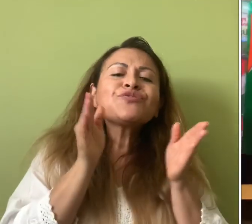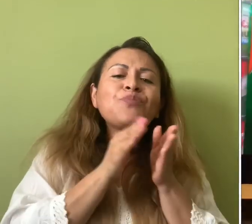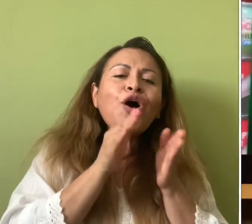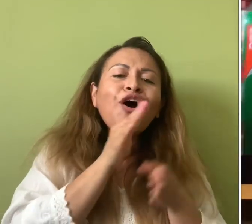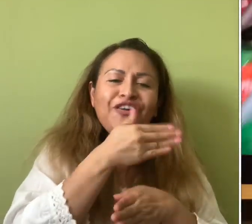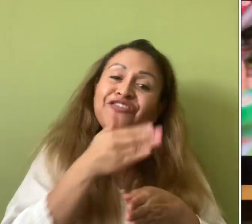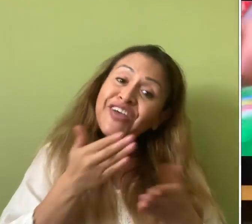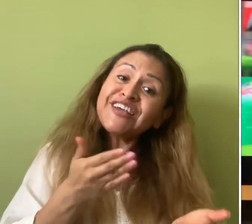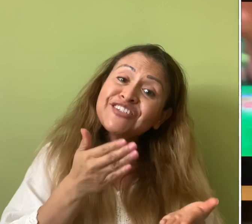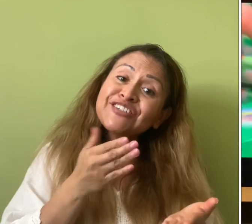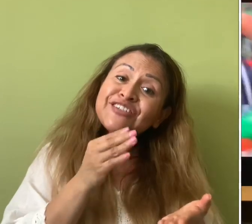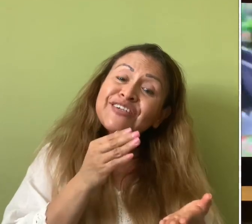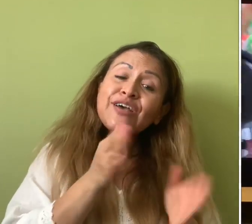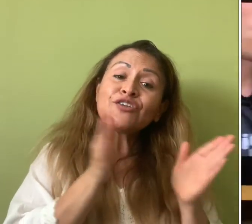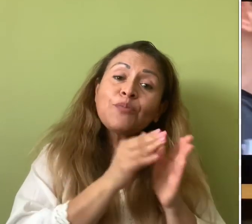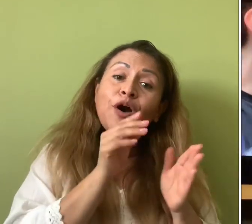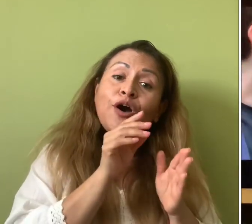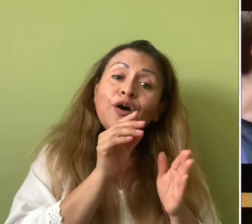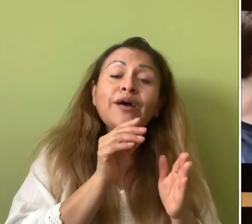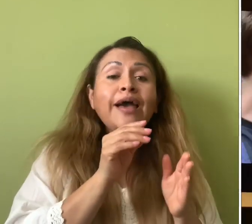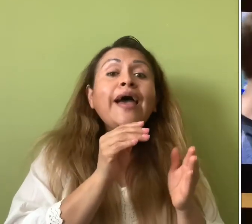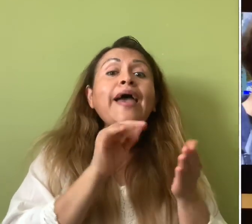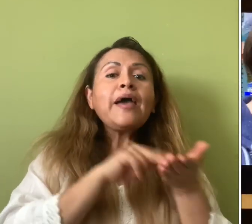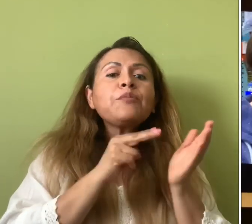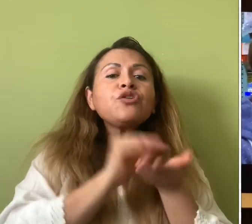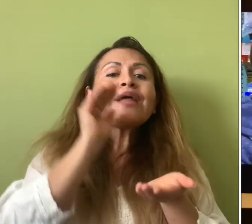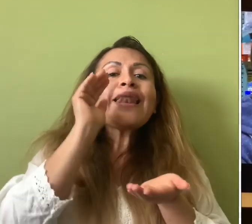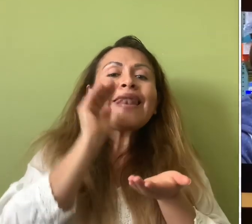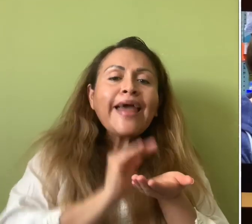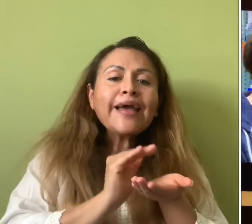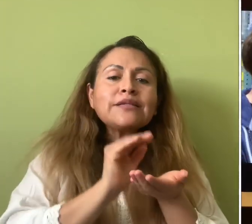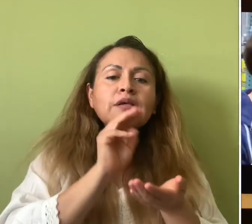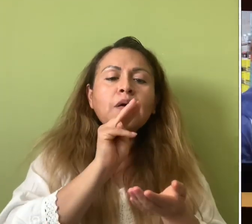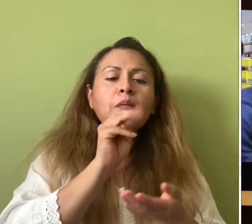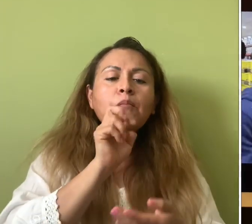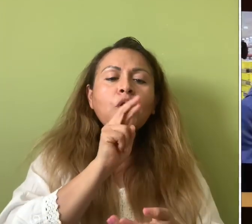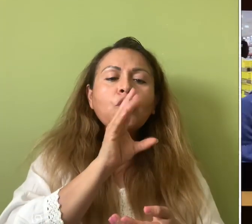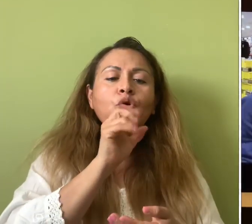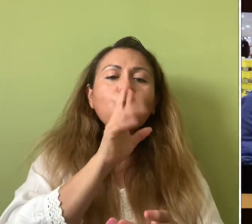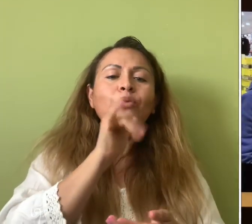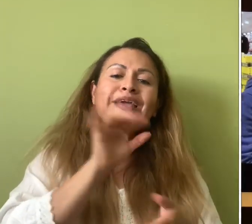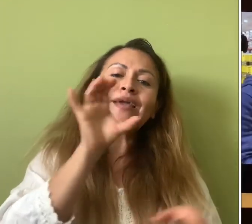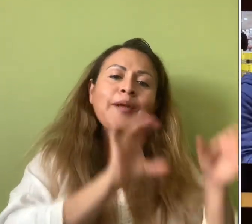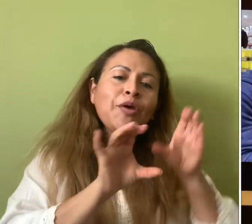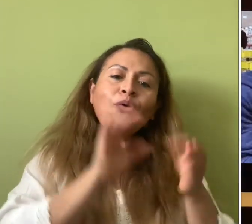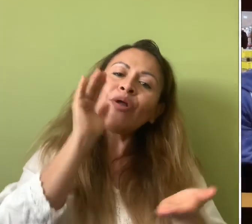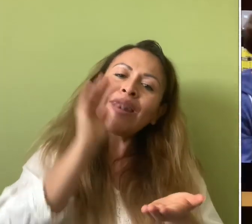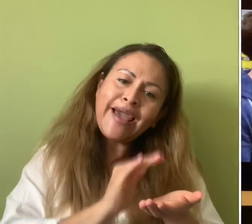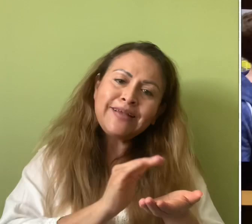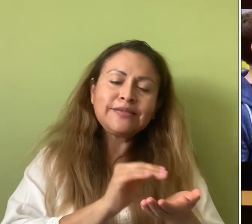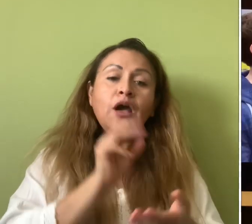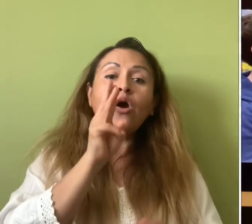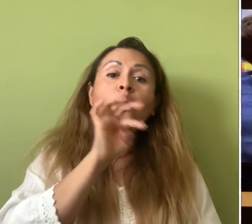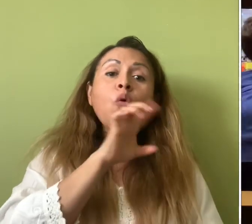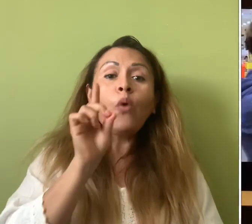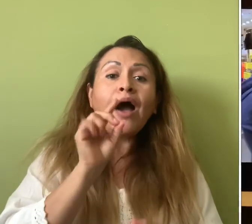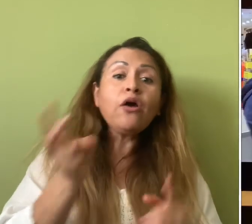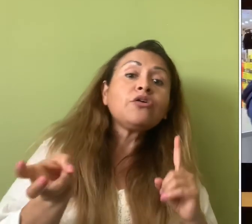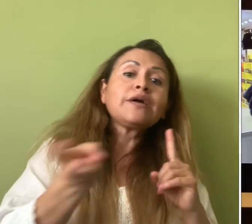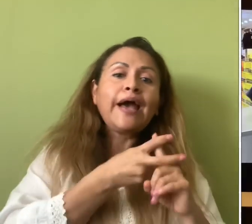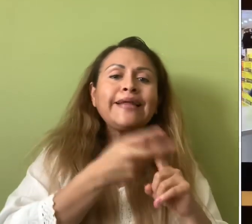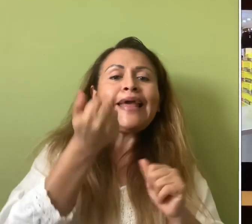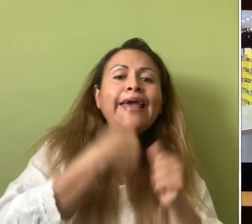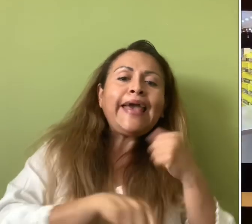tuna fish. The smaller the tuna, the lower the mercury. And it's also premium wild-caught tuna. So anytime you're getting